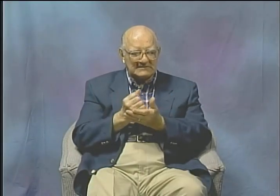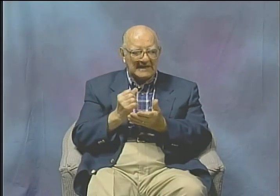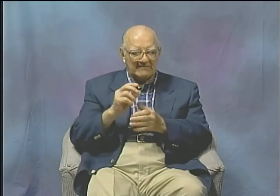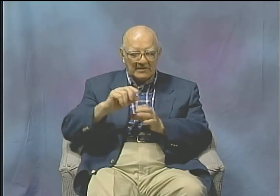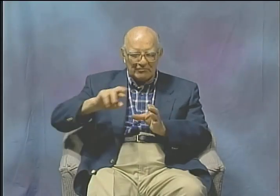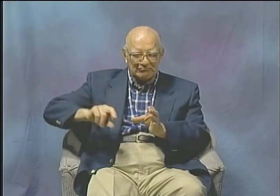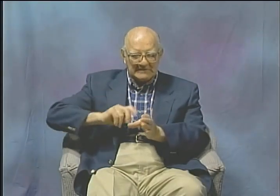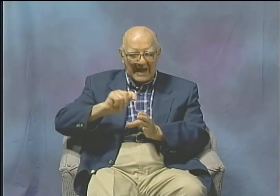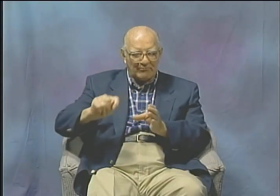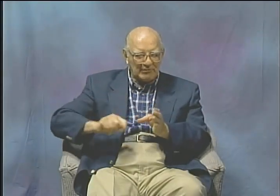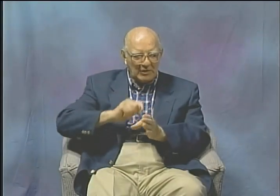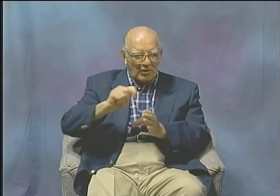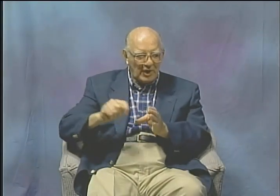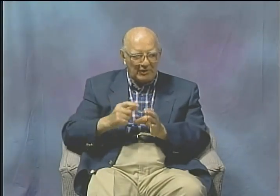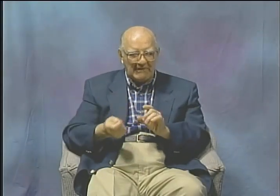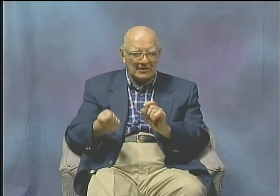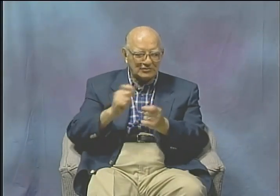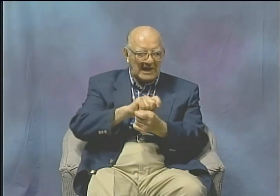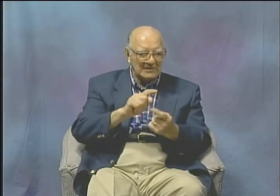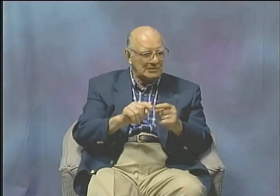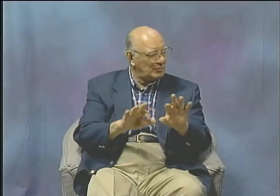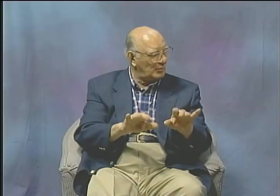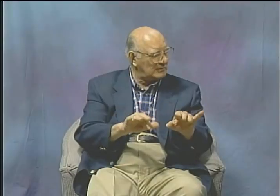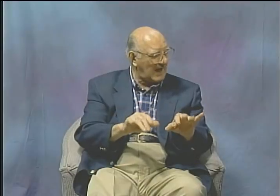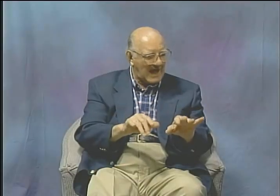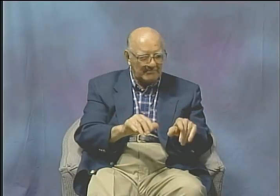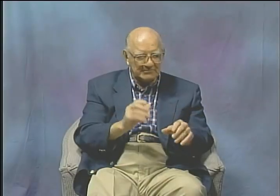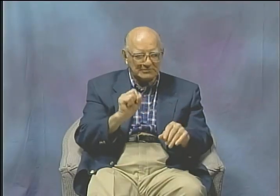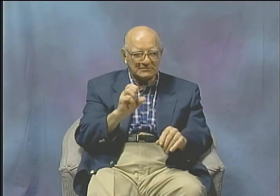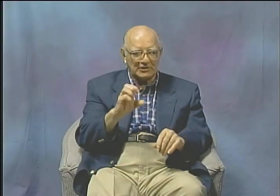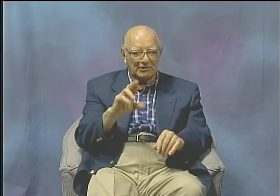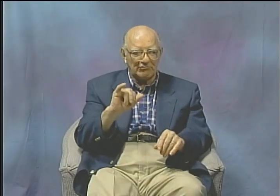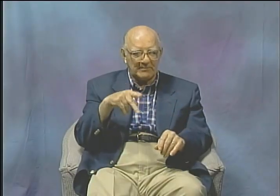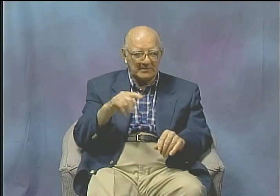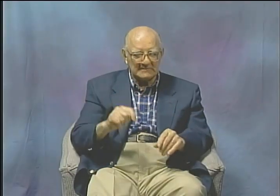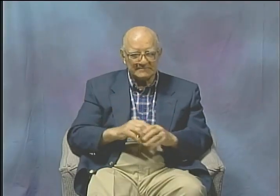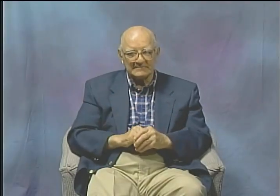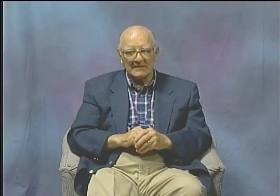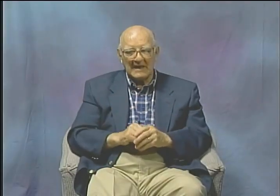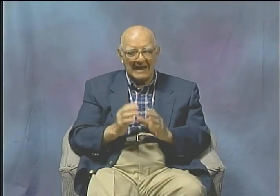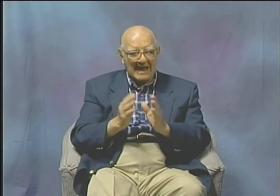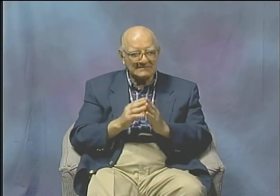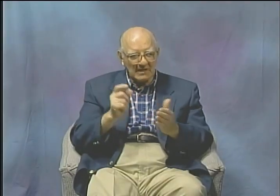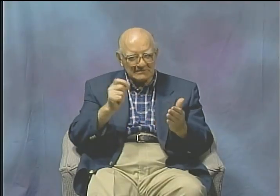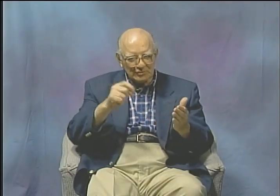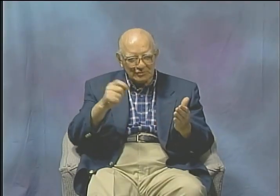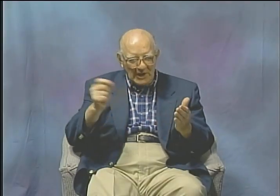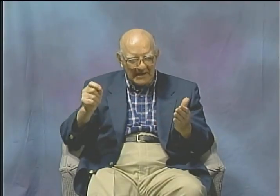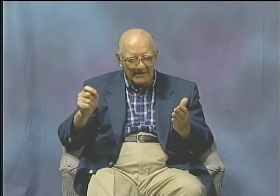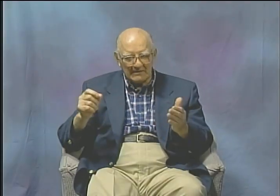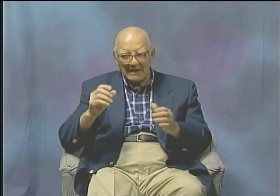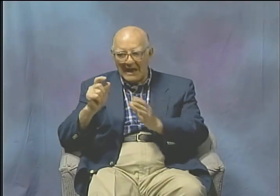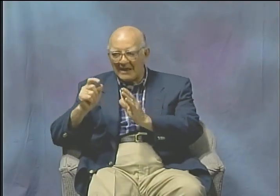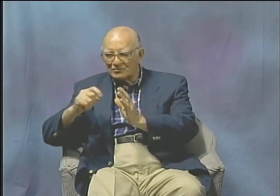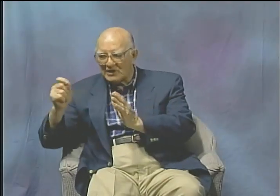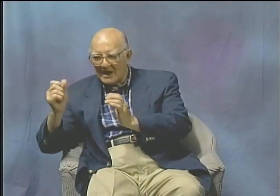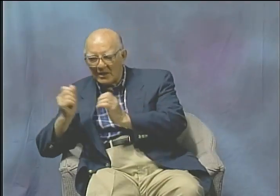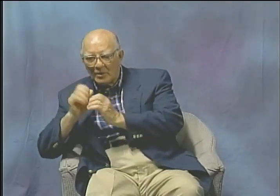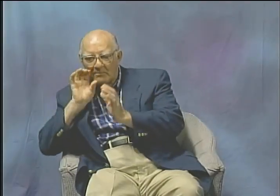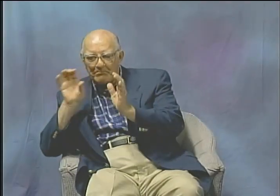received the tape recorder and changed it to a type script. Asked us to check it, and check it with